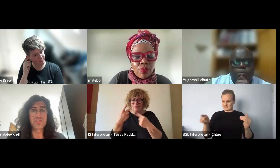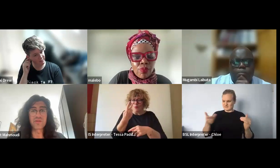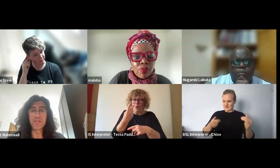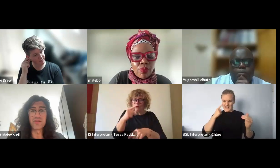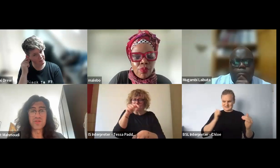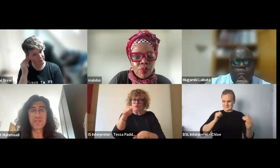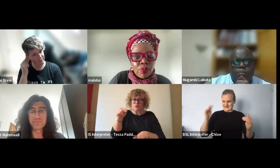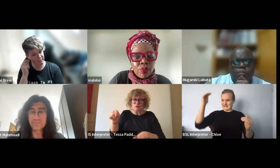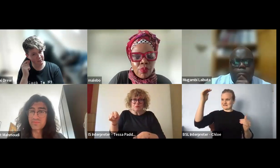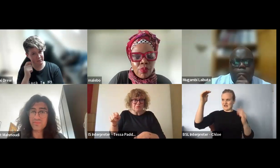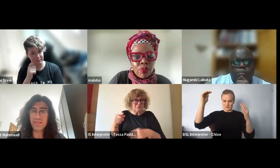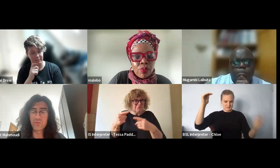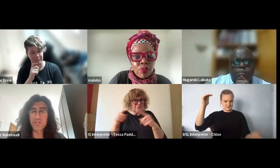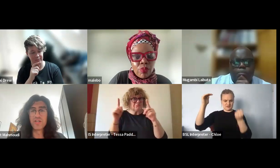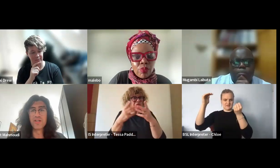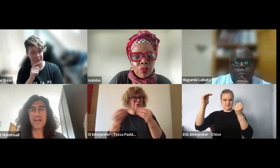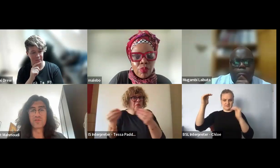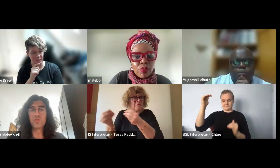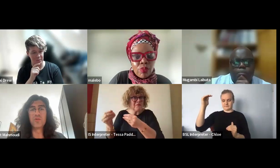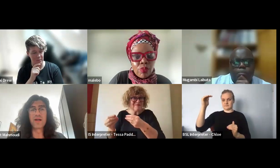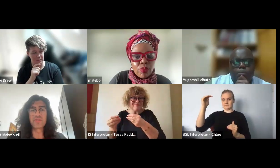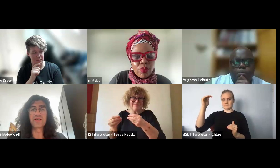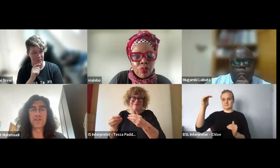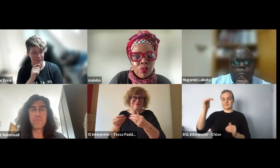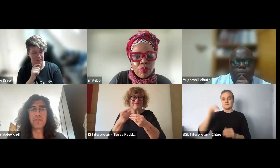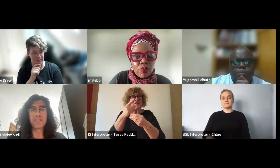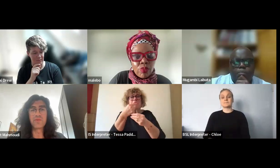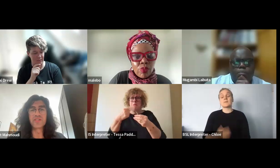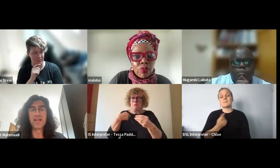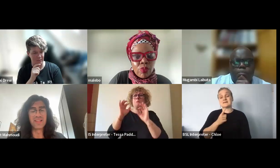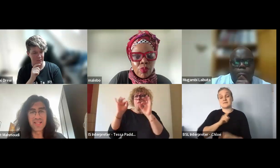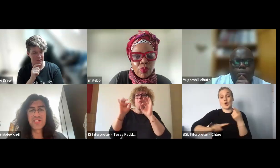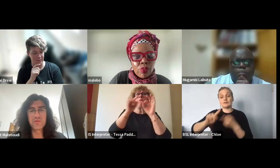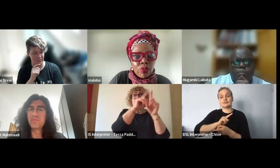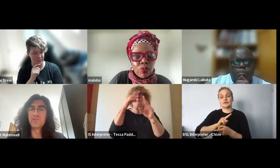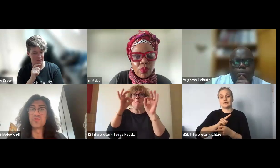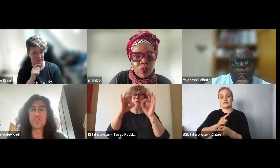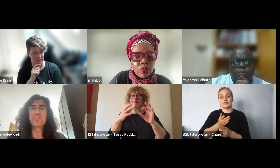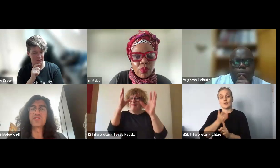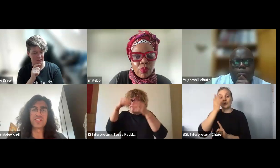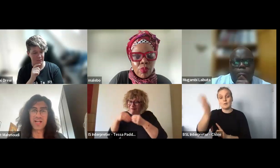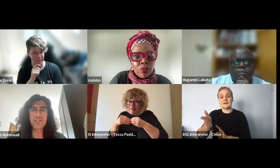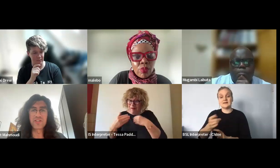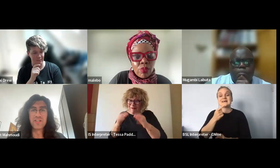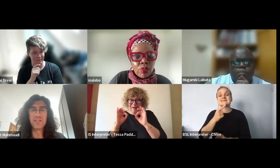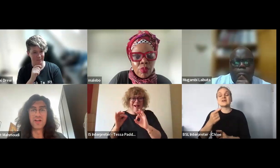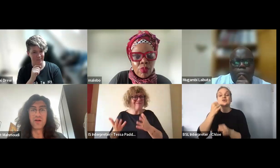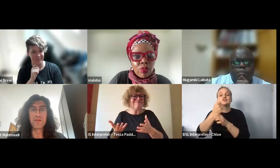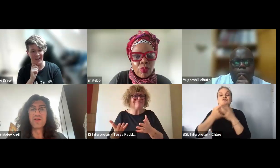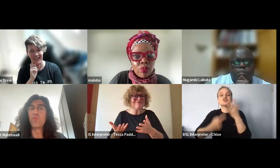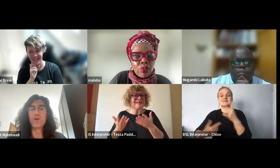technology exposition in New Jersey in which a tool by a particular company that was alleging to be able to do gender